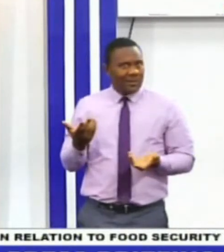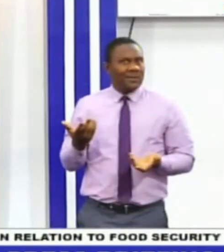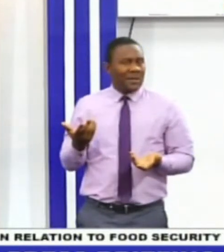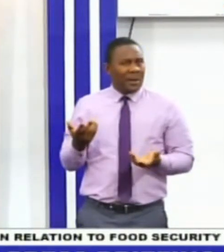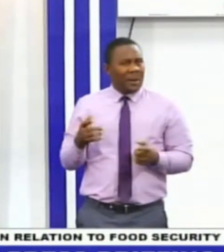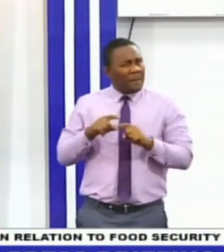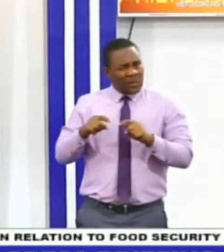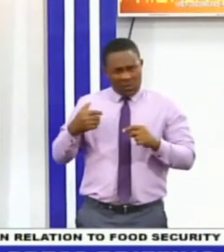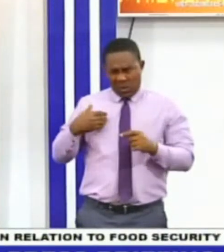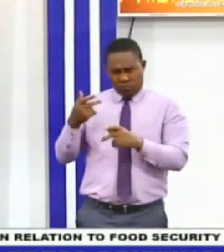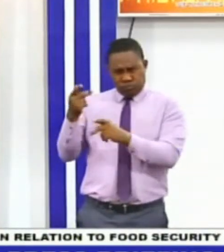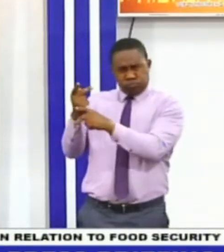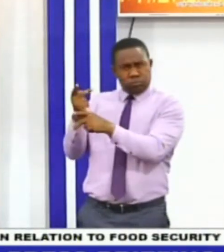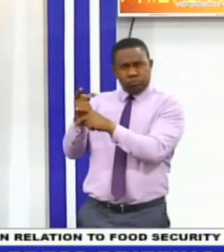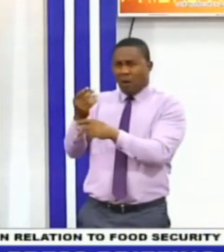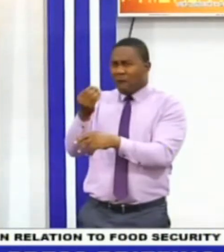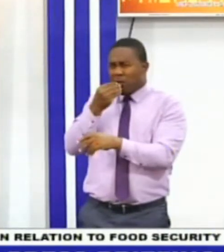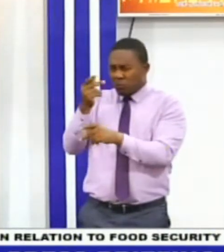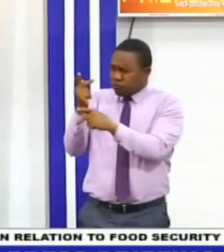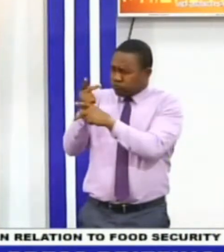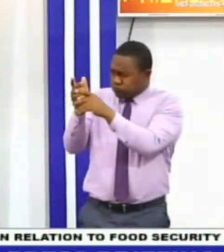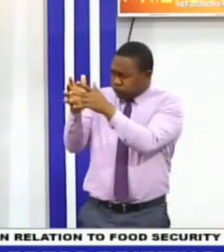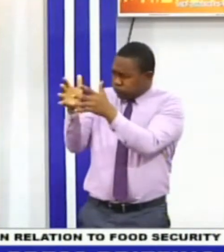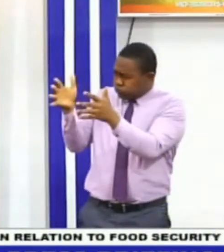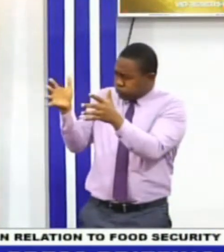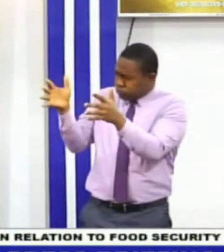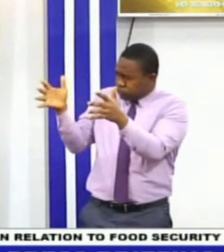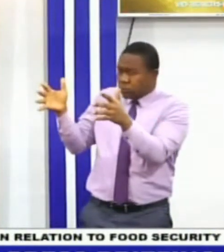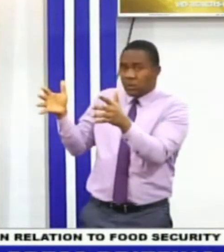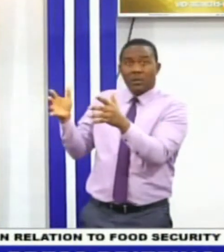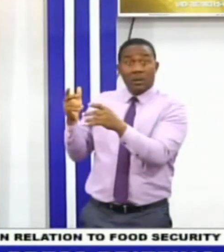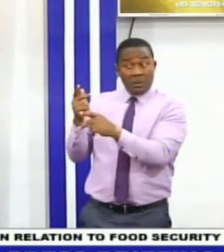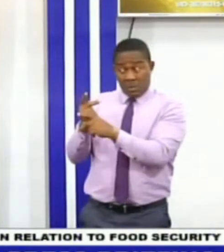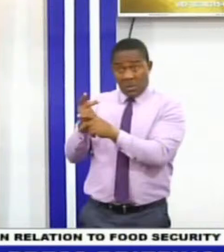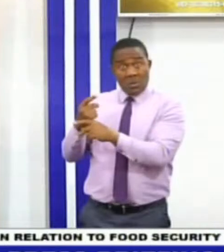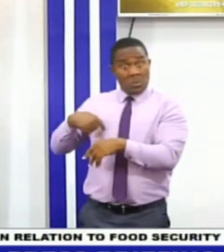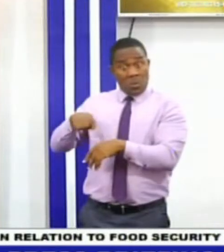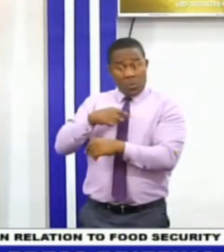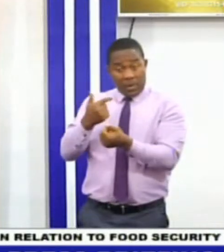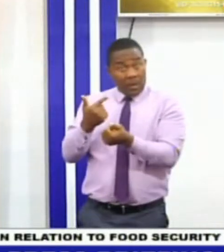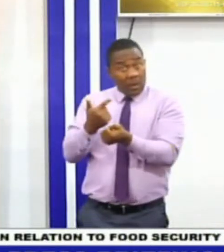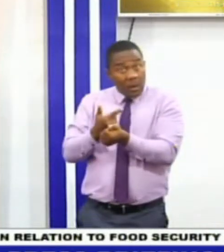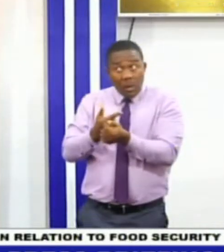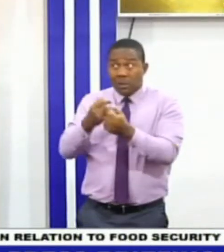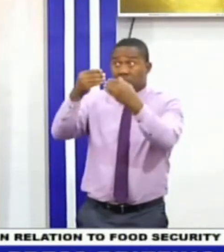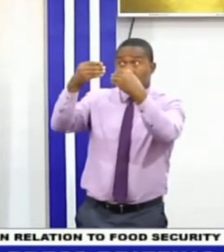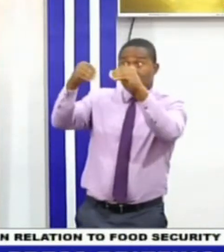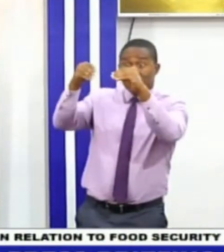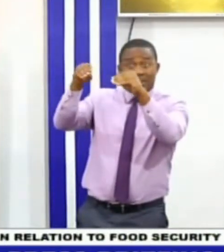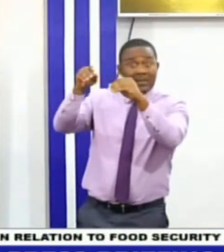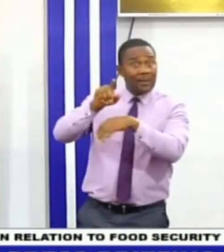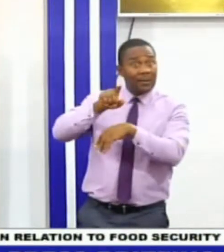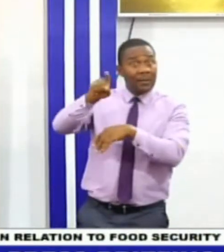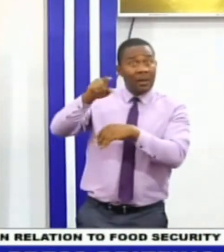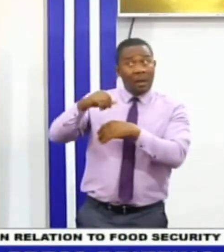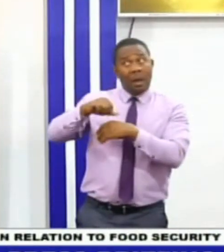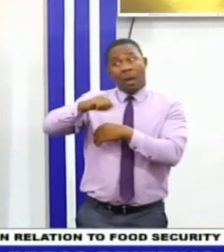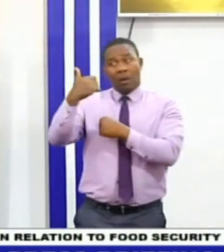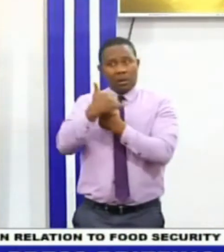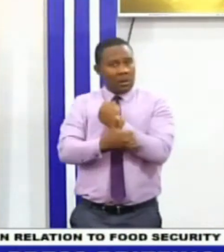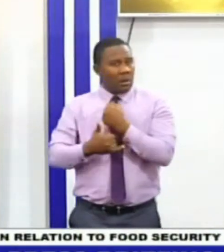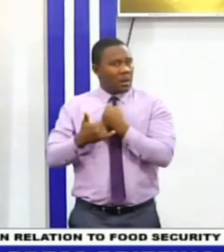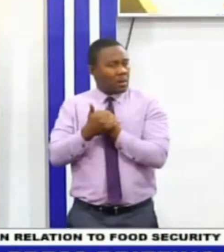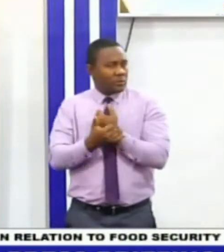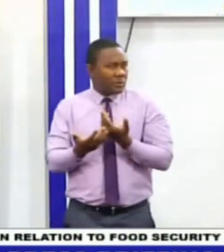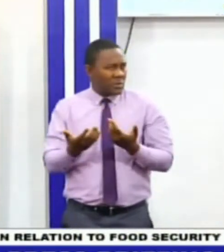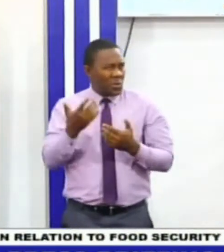aduane bebre wo omayi mu a ye kura di bi kwa amano ne koton nti hia se chinchina wo se oba